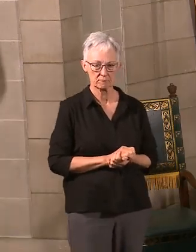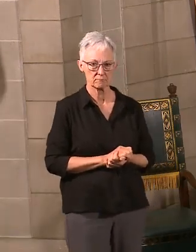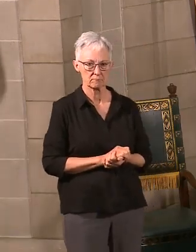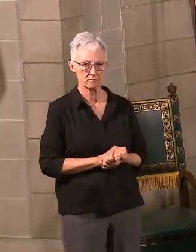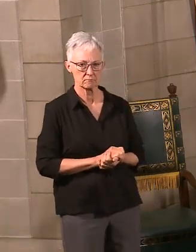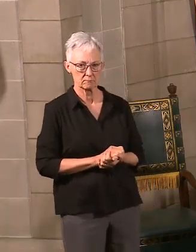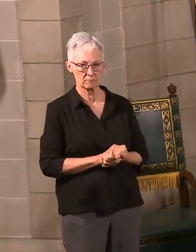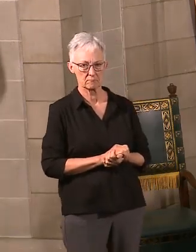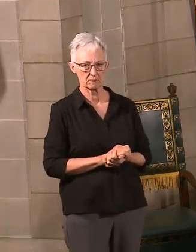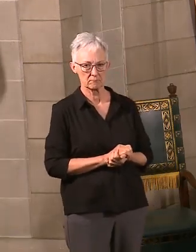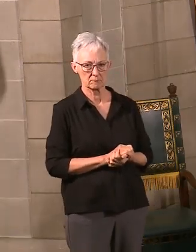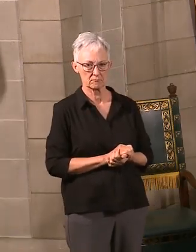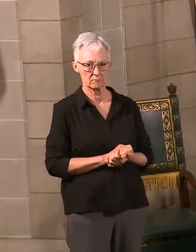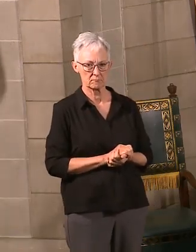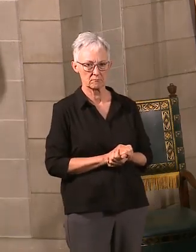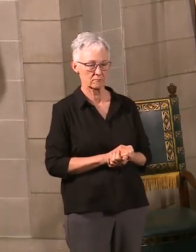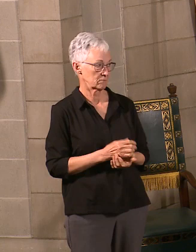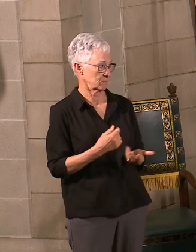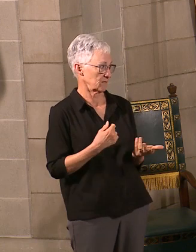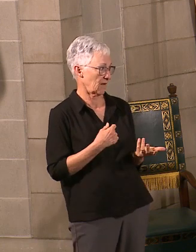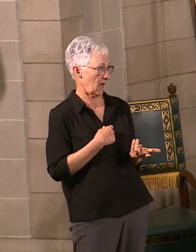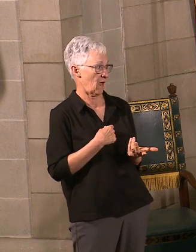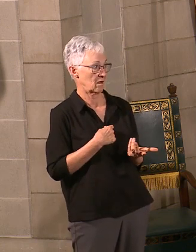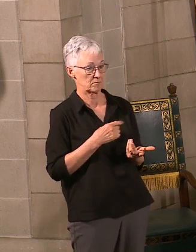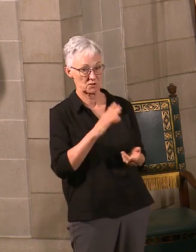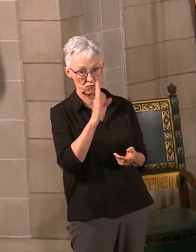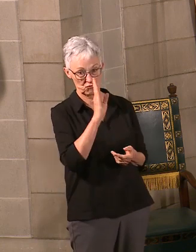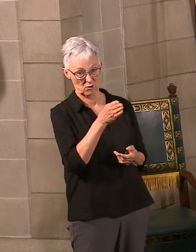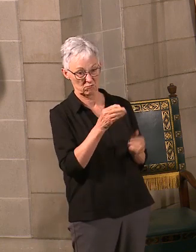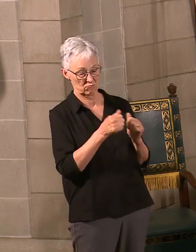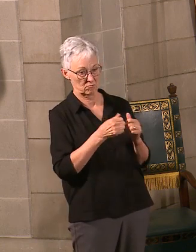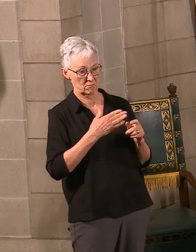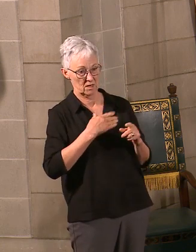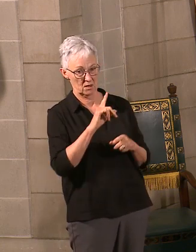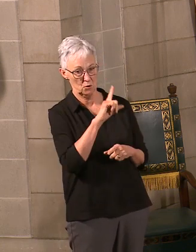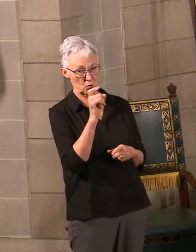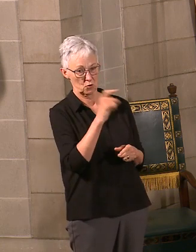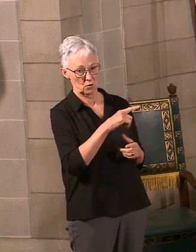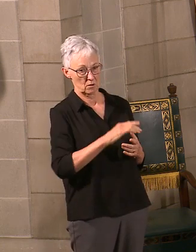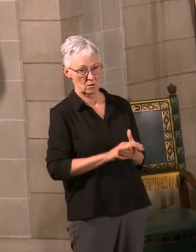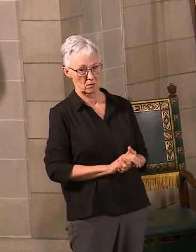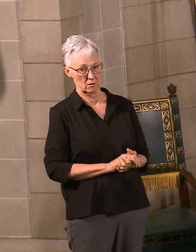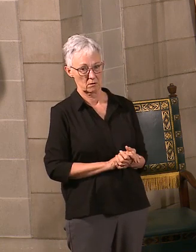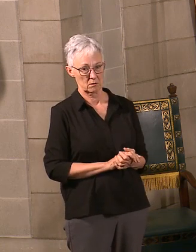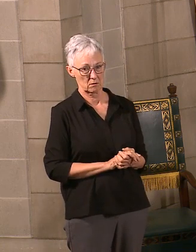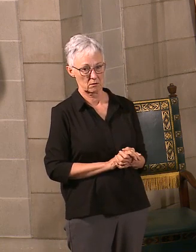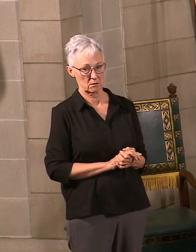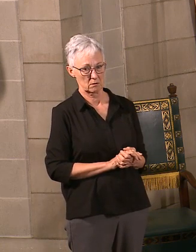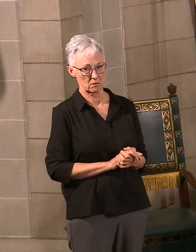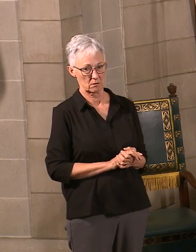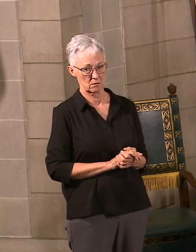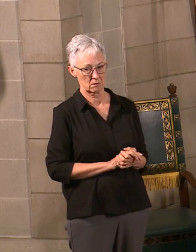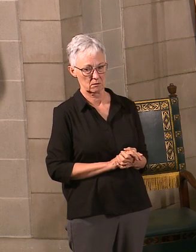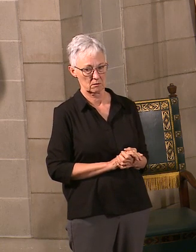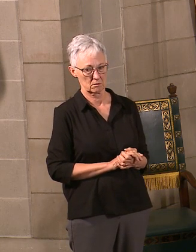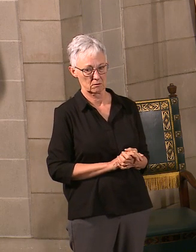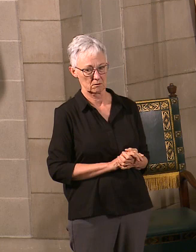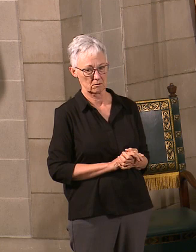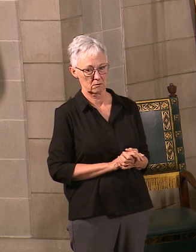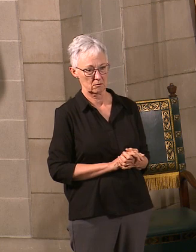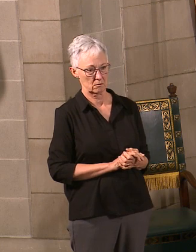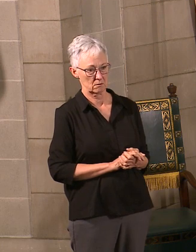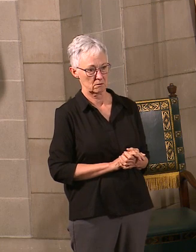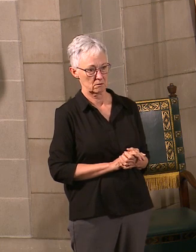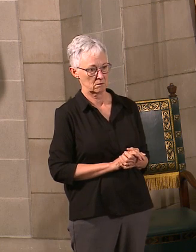Basically, I'll cut right to the chase. Do you think there will be college football this fall without students